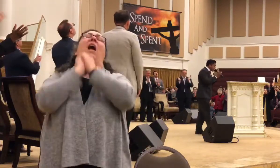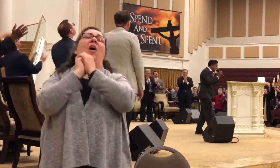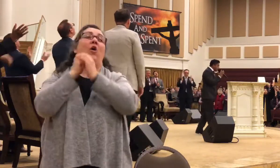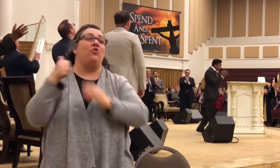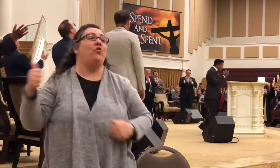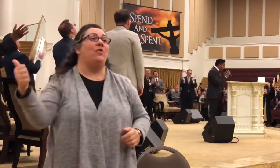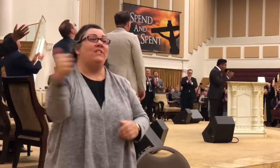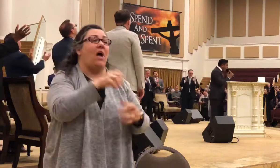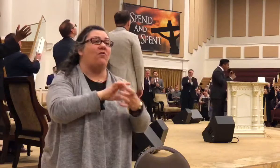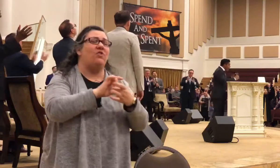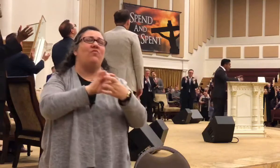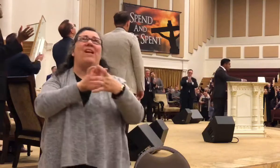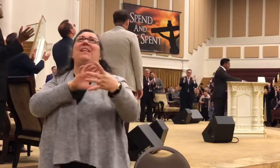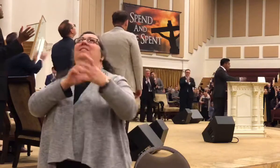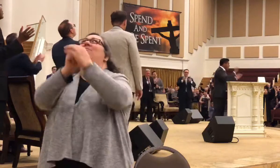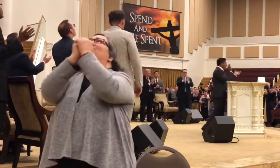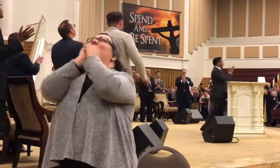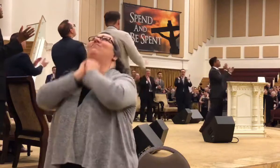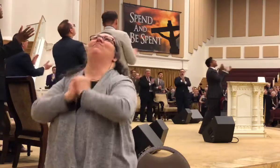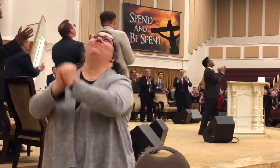yourself in this atmosphere right now?